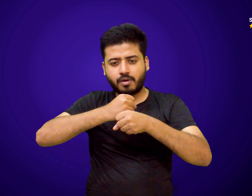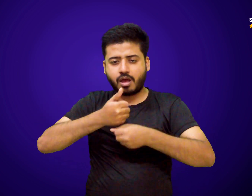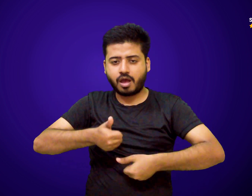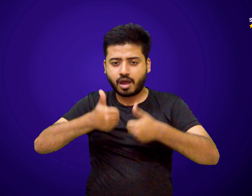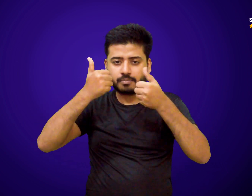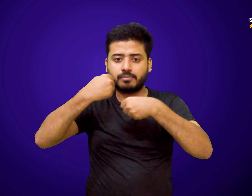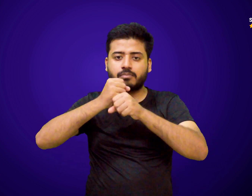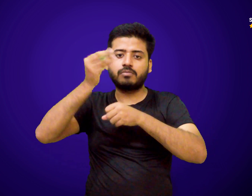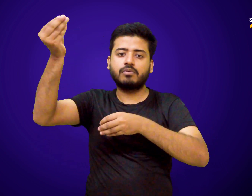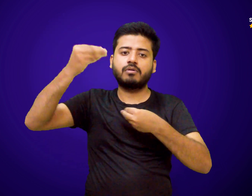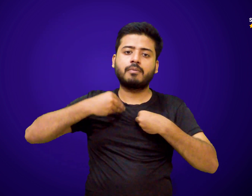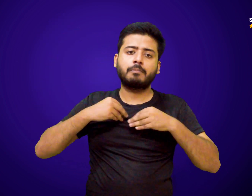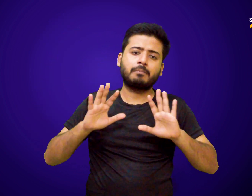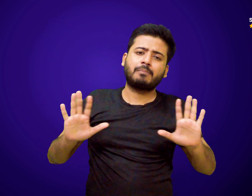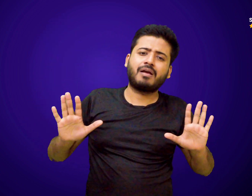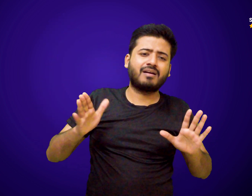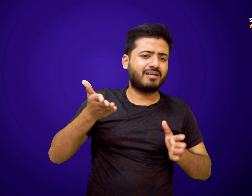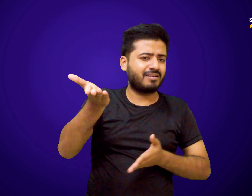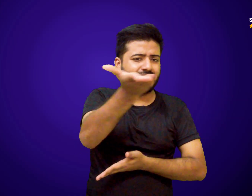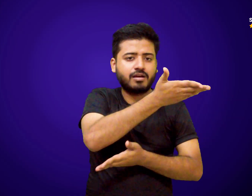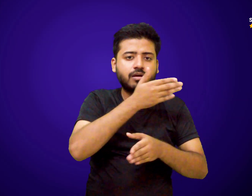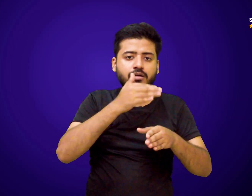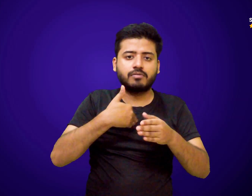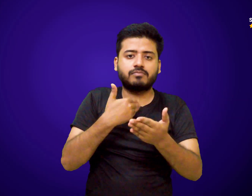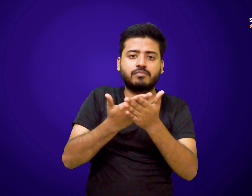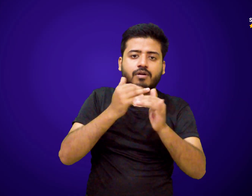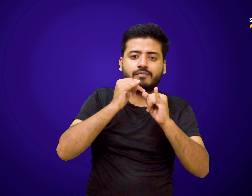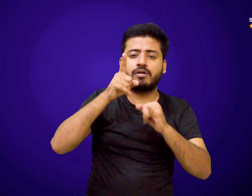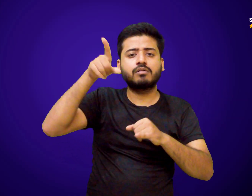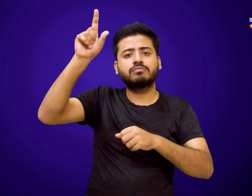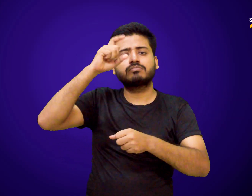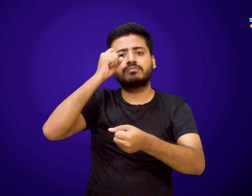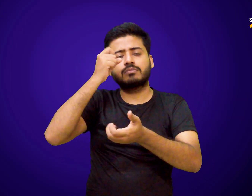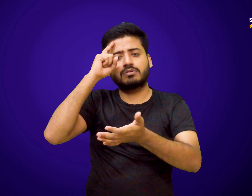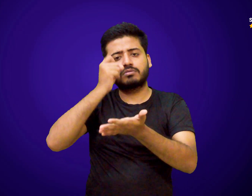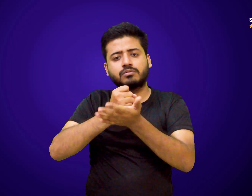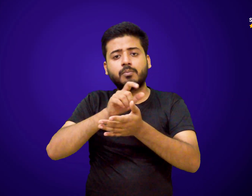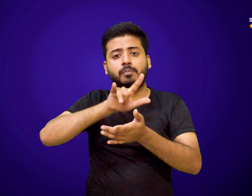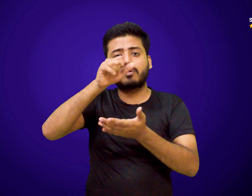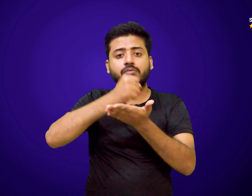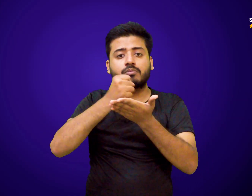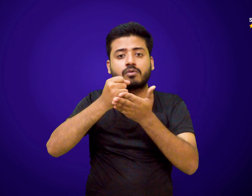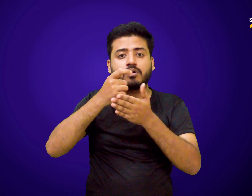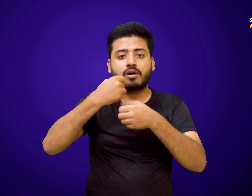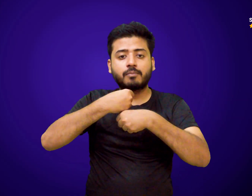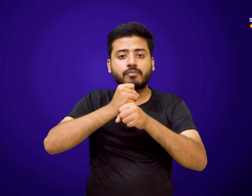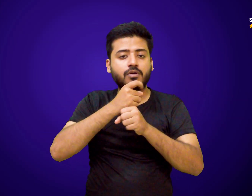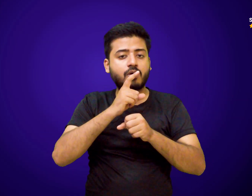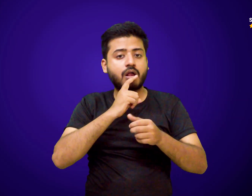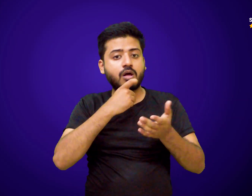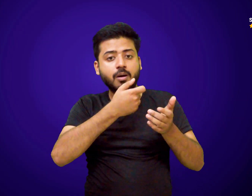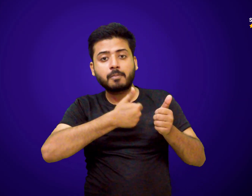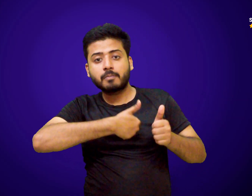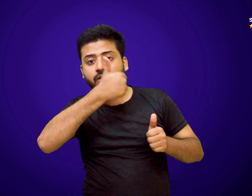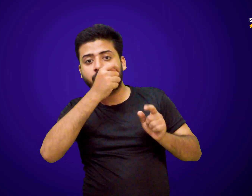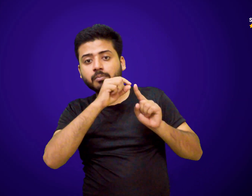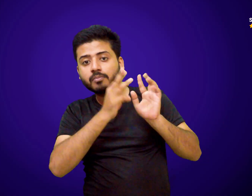stays. Diplomatic immunity. In many cases, it provides diplomatic immunity based on international agreements like the